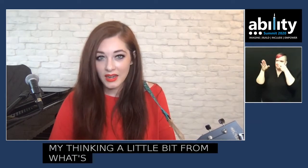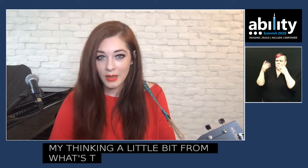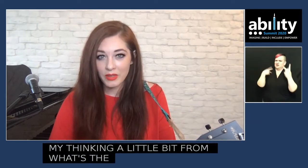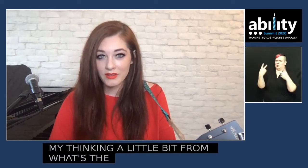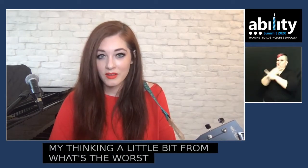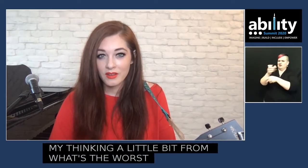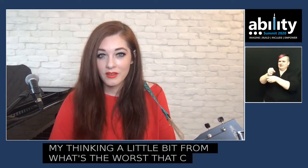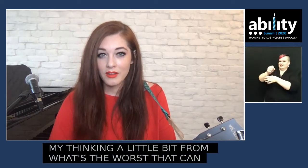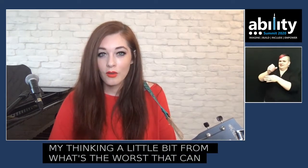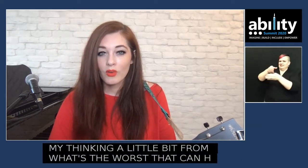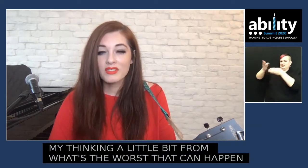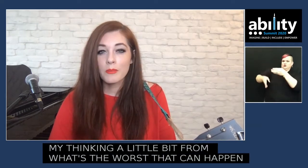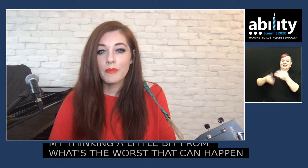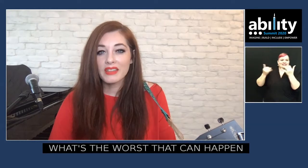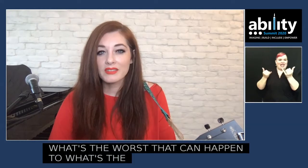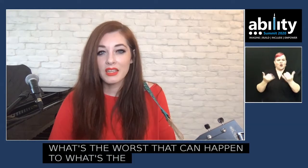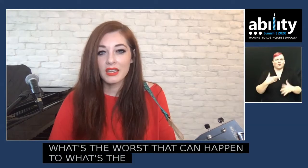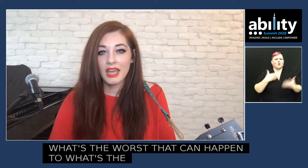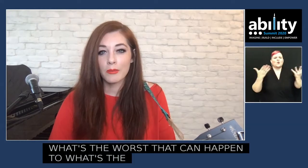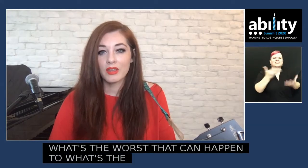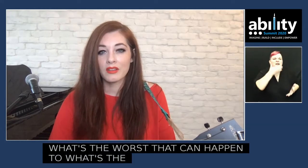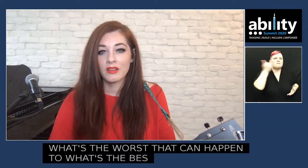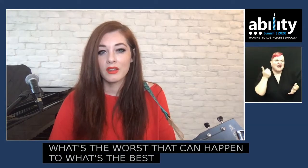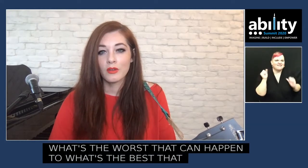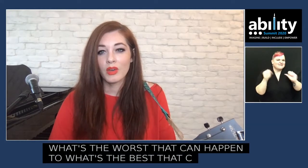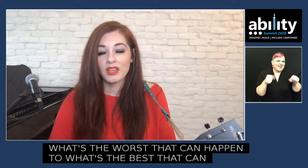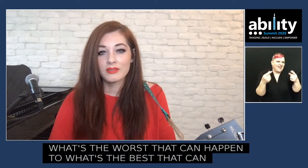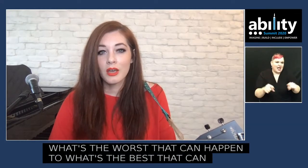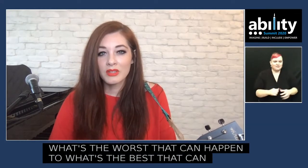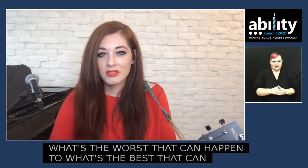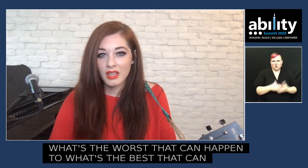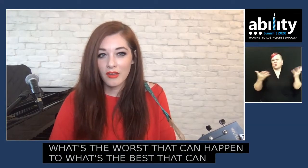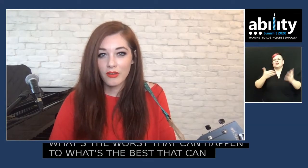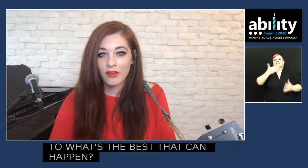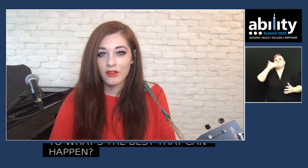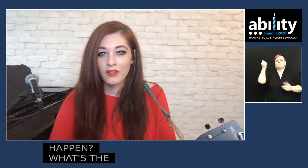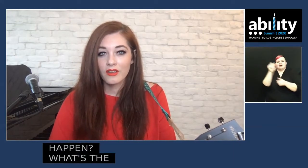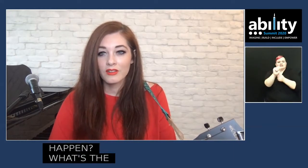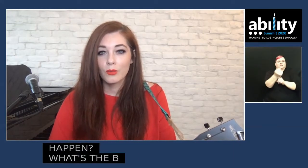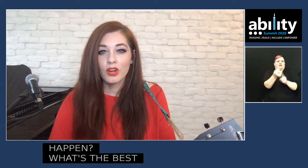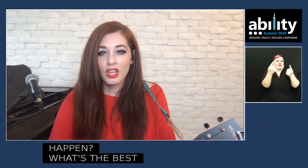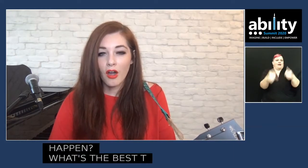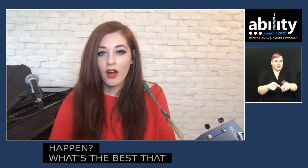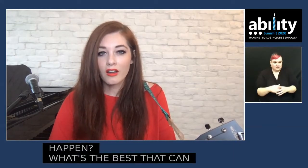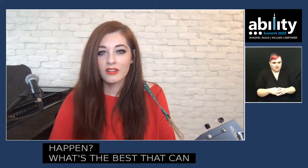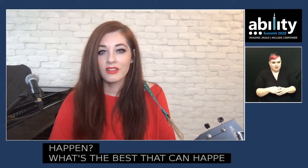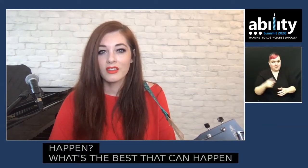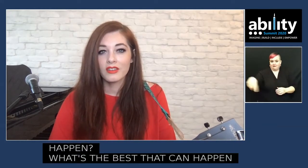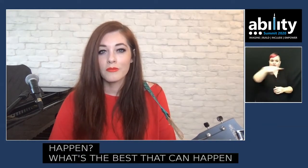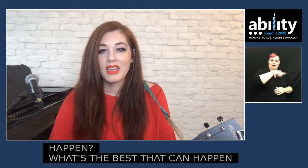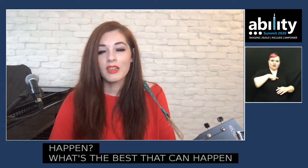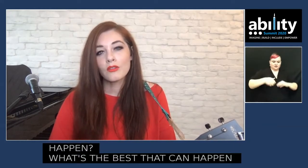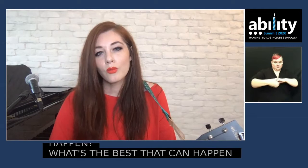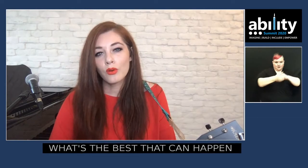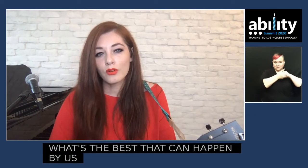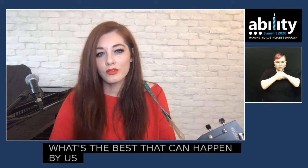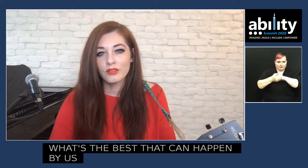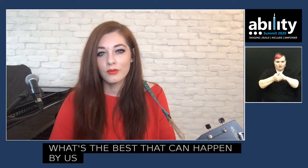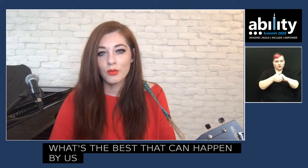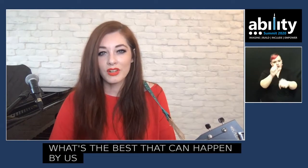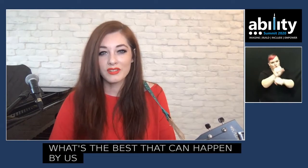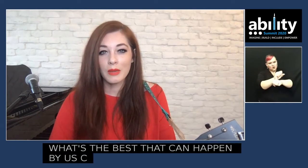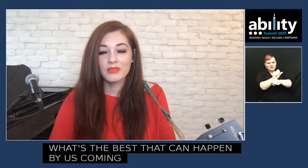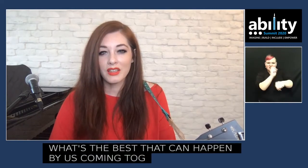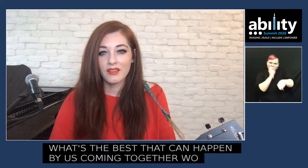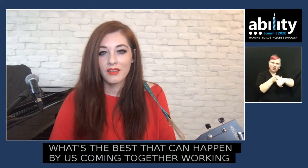best that can happen. What's the best that can happen by us coming together, working hard, making the